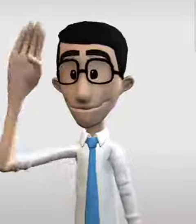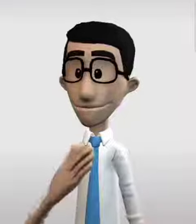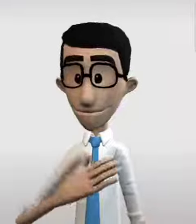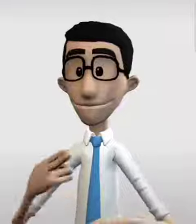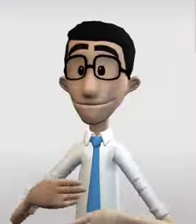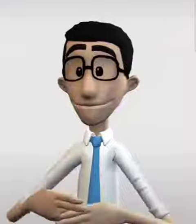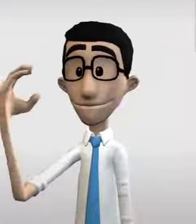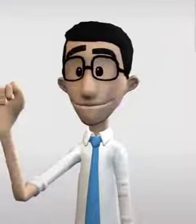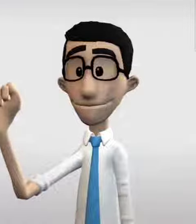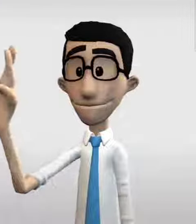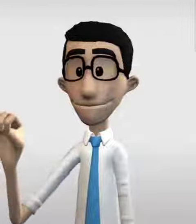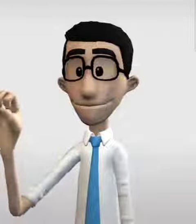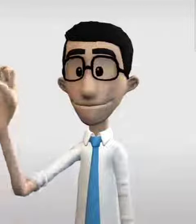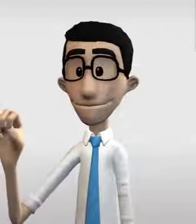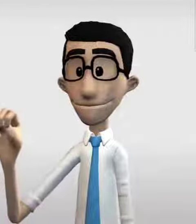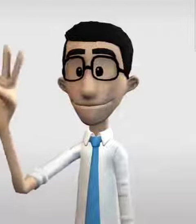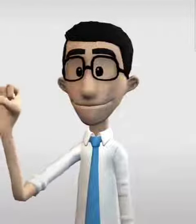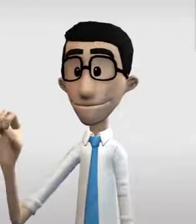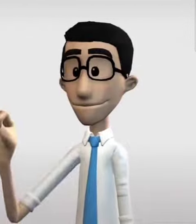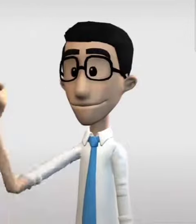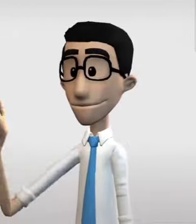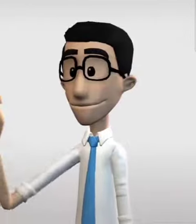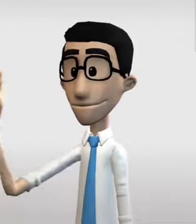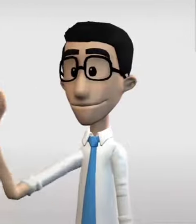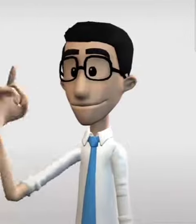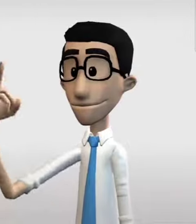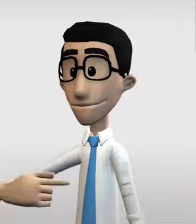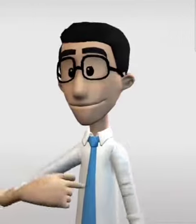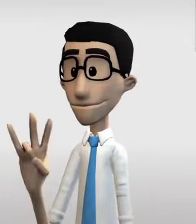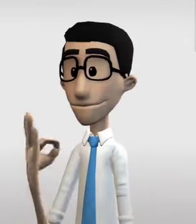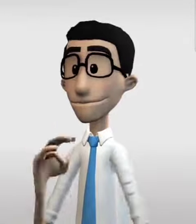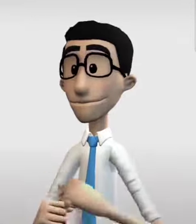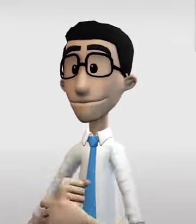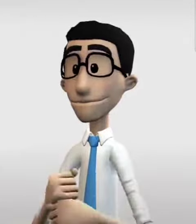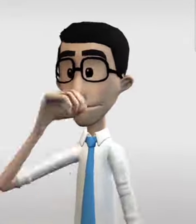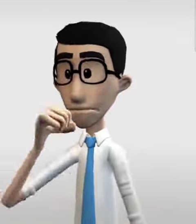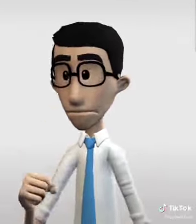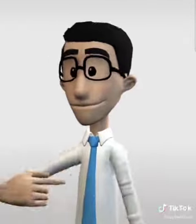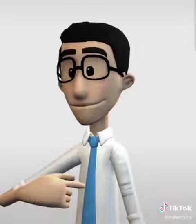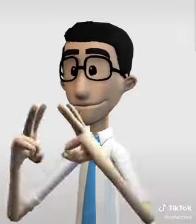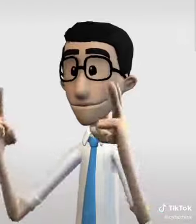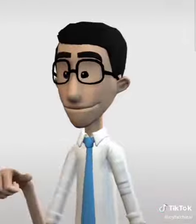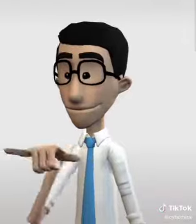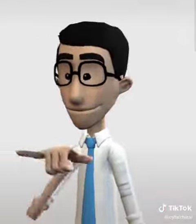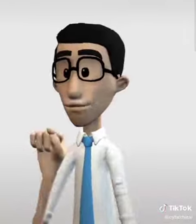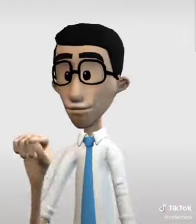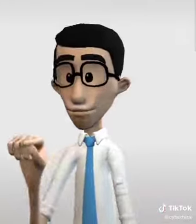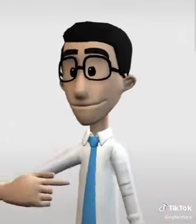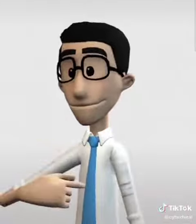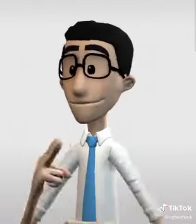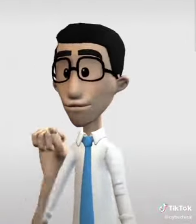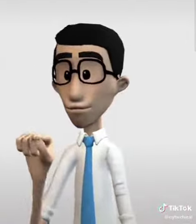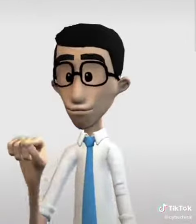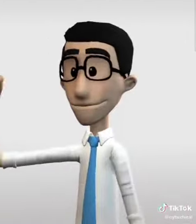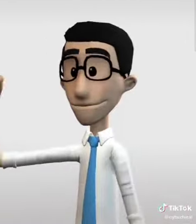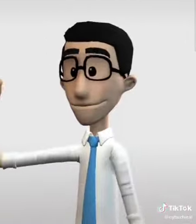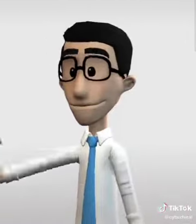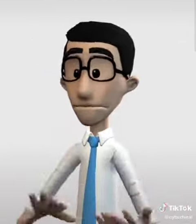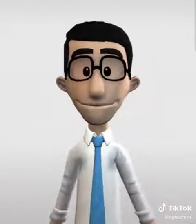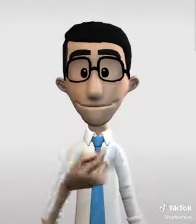Hi, my name is Carmen Winstead. I'm 17 years old. I am very similar to you. Did I mention to you that I'm dead? A few